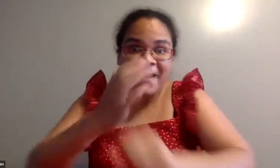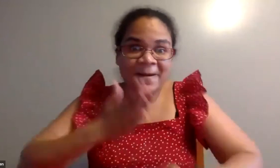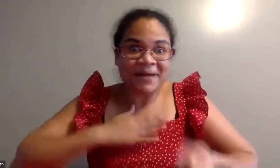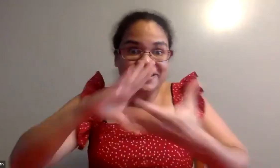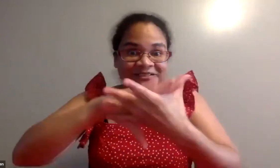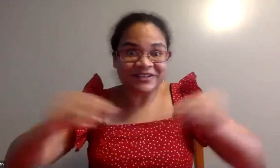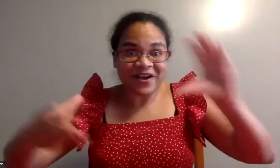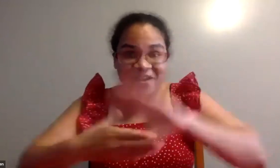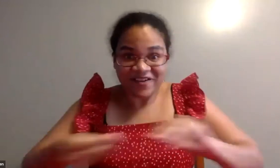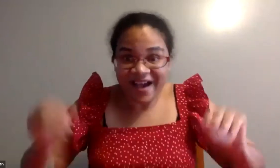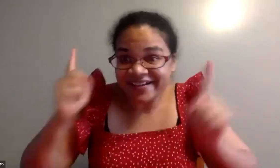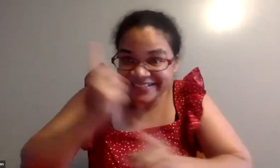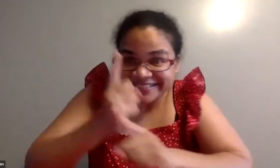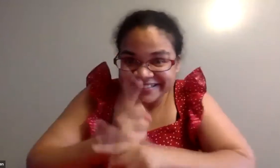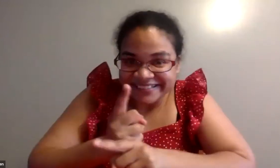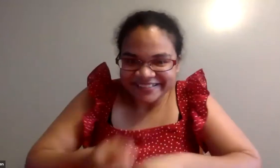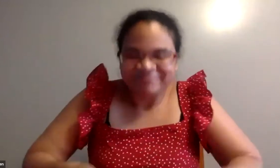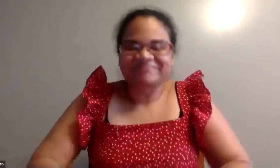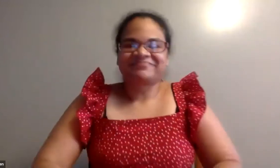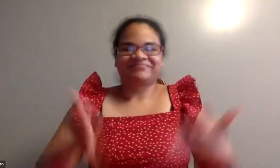my story. I hope you enjoyed it.